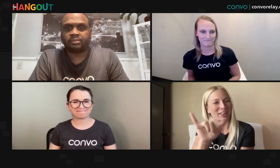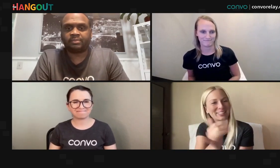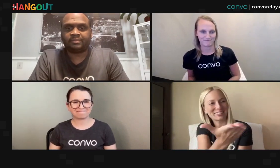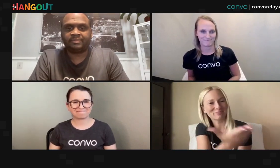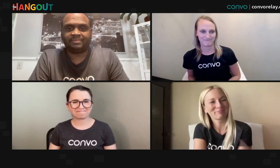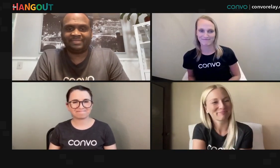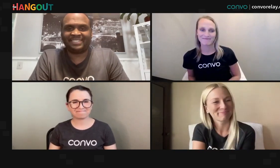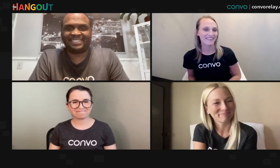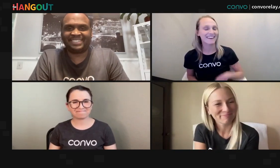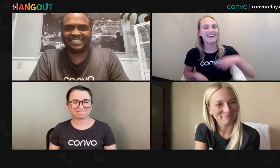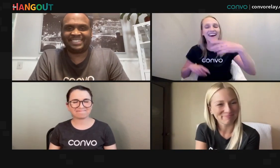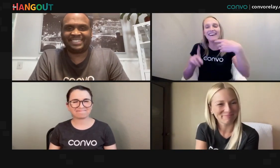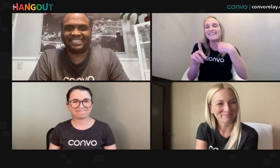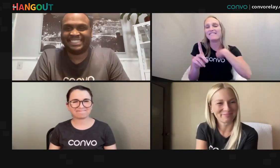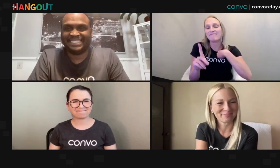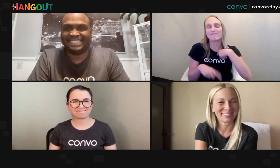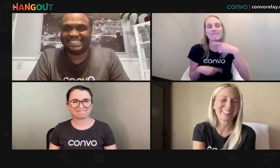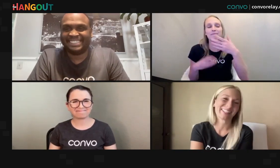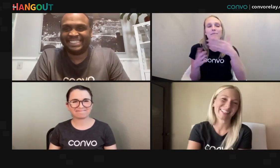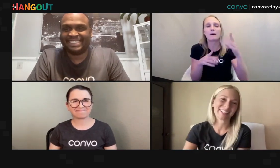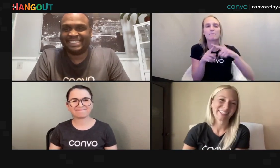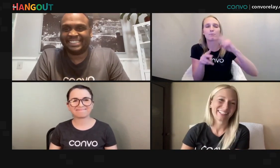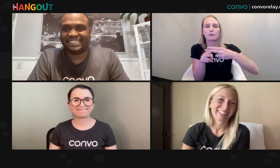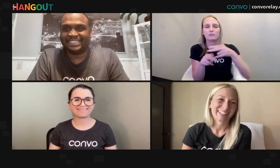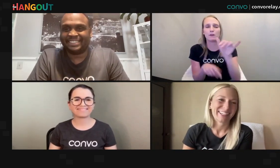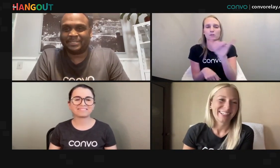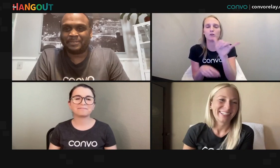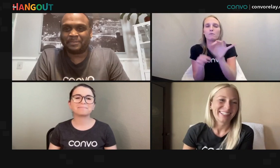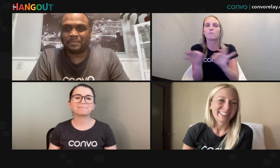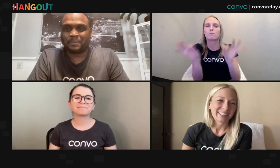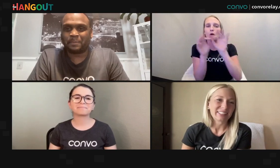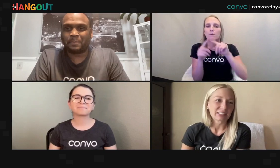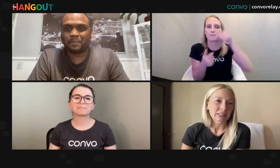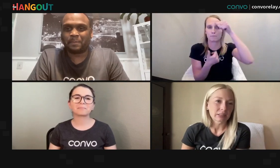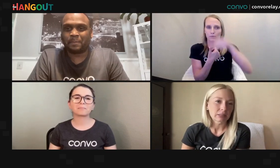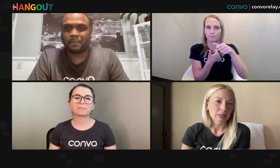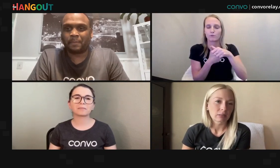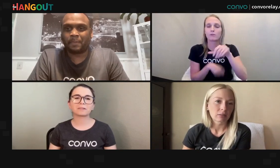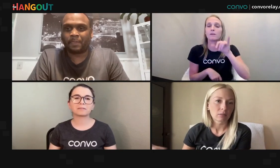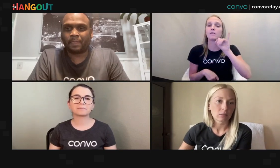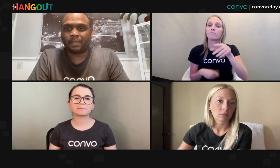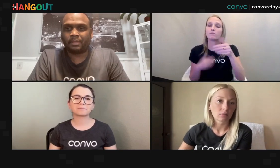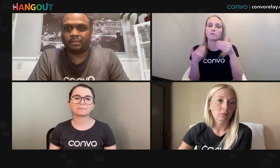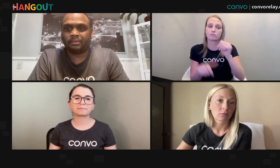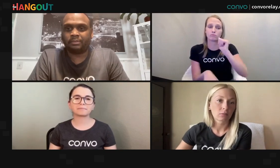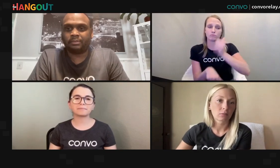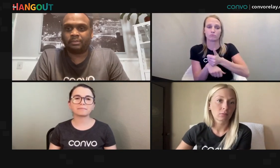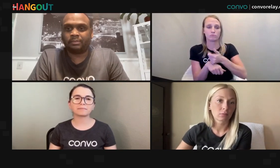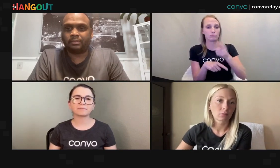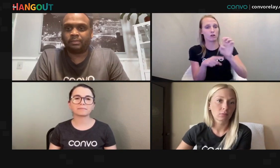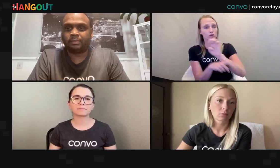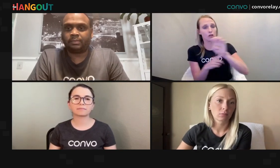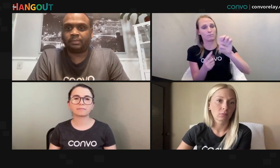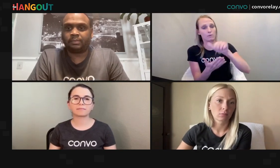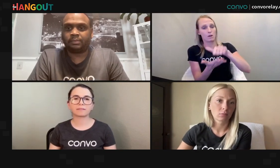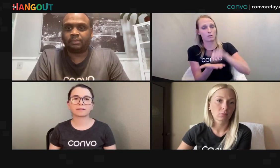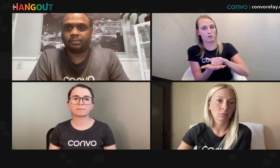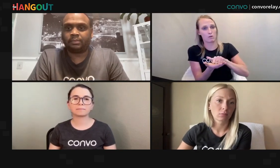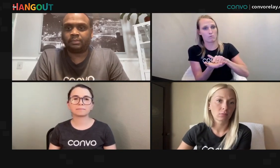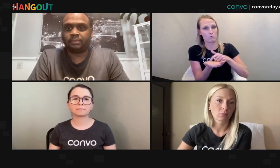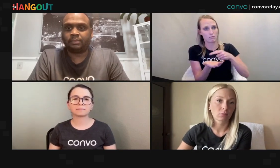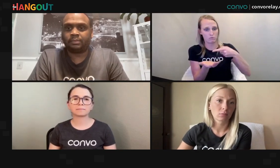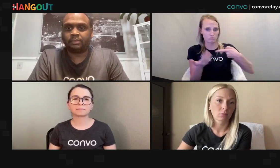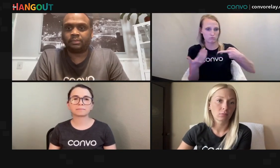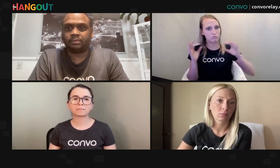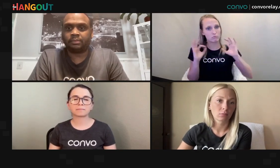Carly here. Alexa, you go ahead. Oh, Carly, you can go ahead. Okay, Carly here. I also wanted to mention it's important to remember if you go ahead and